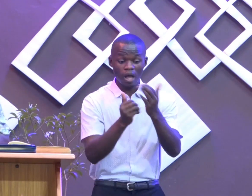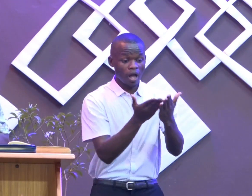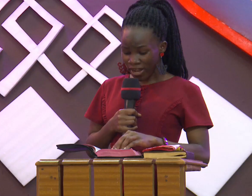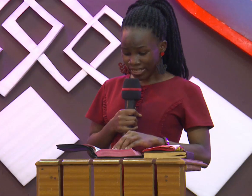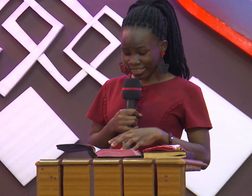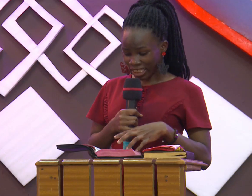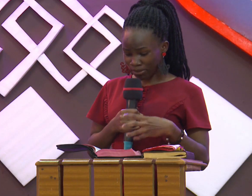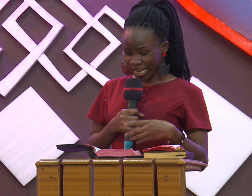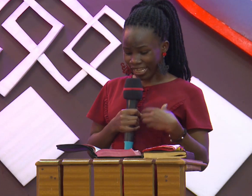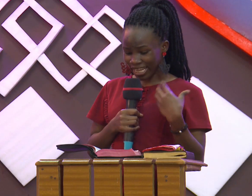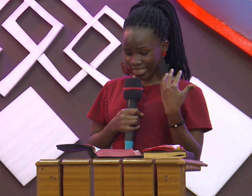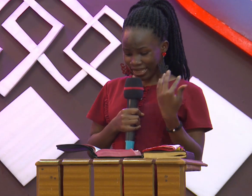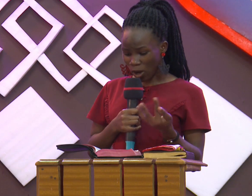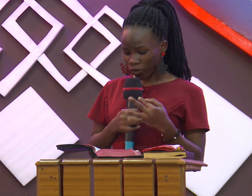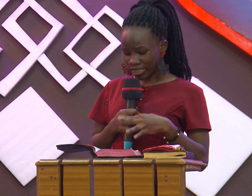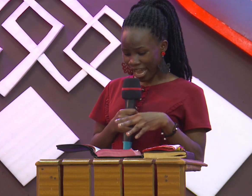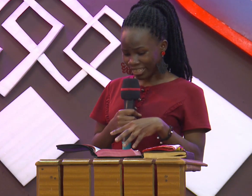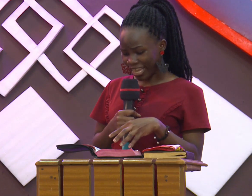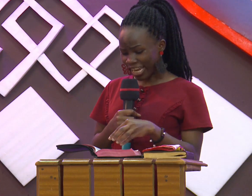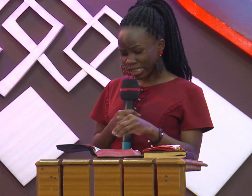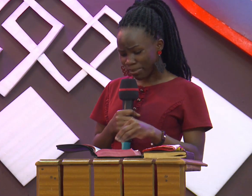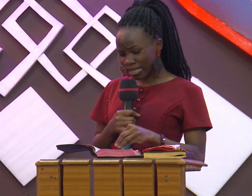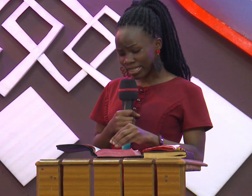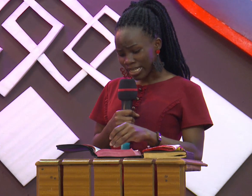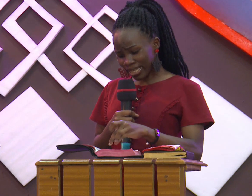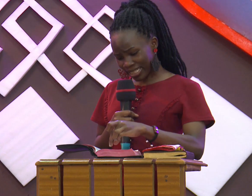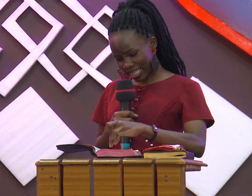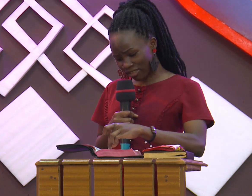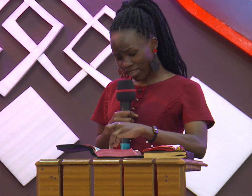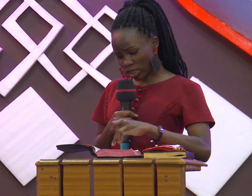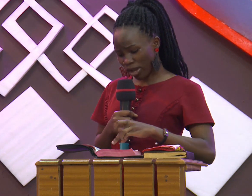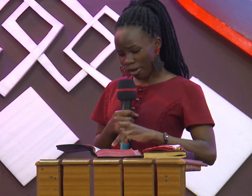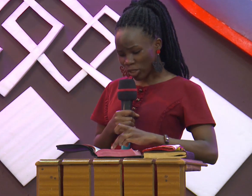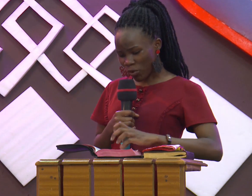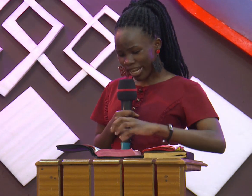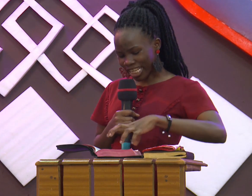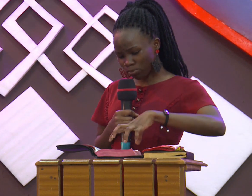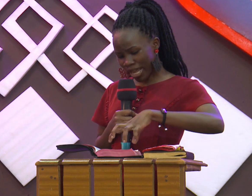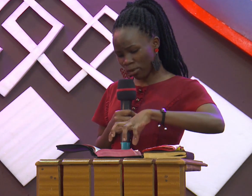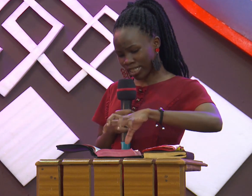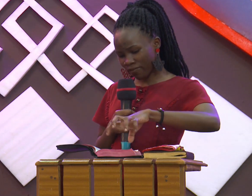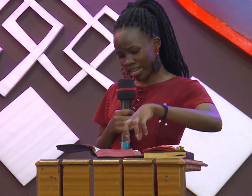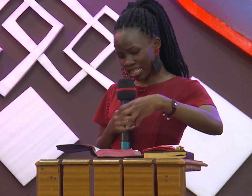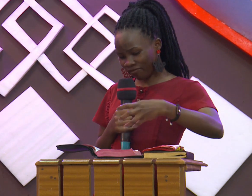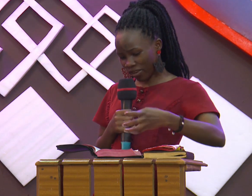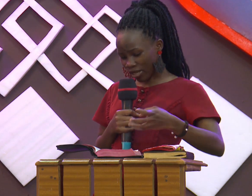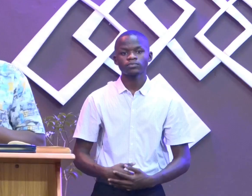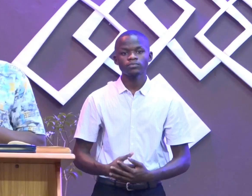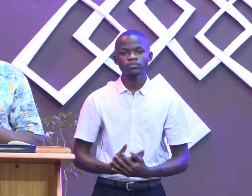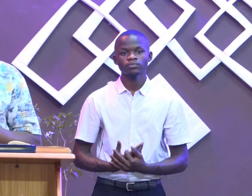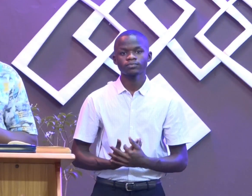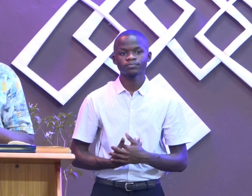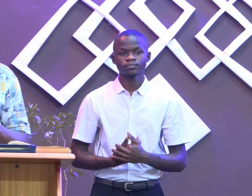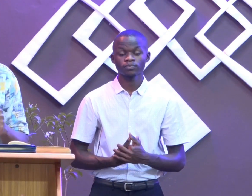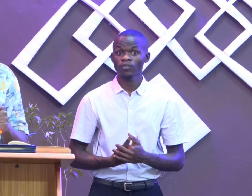In this verse, as its beginning, they say, now this I say, it means that these verses we are going to read explain whatever is in